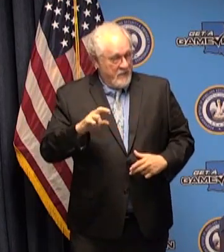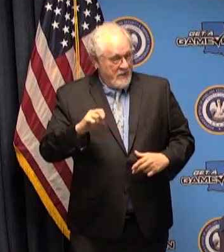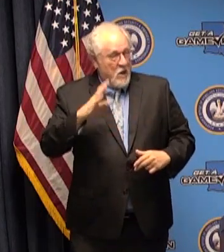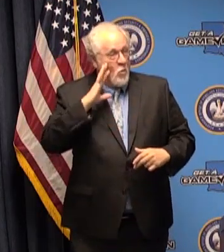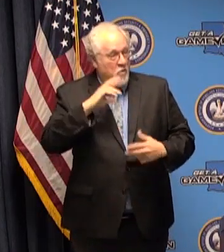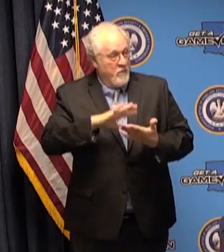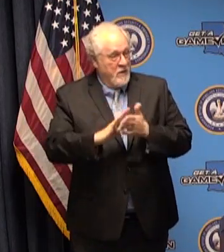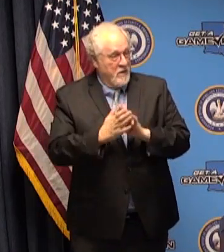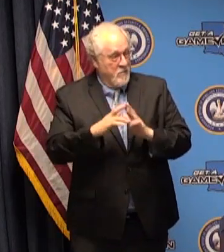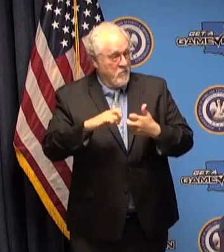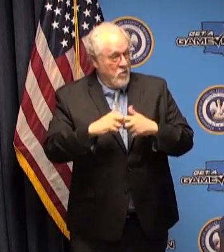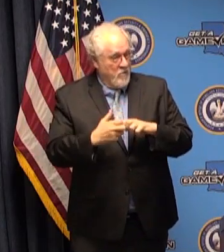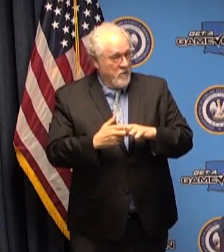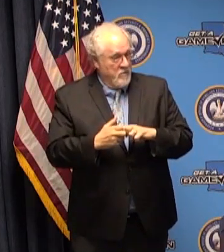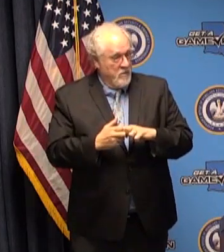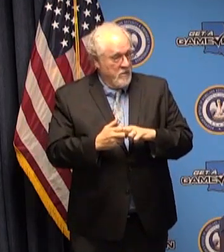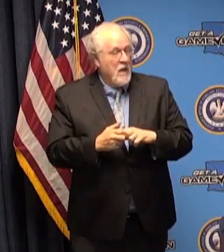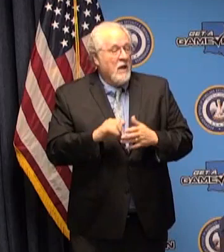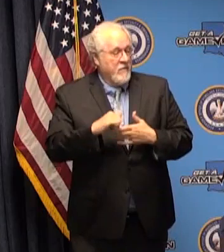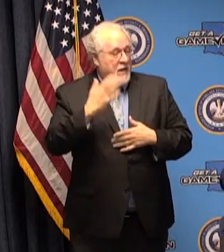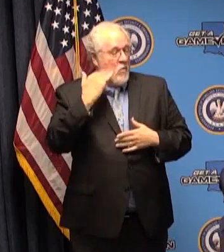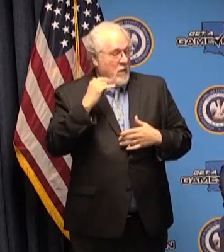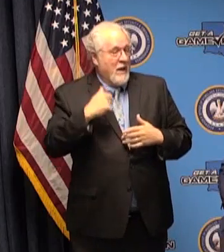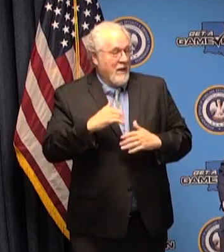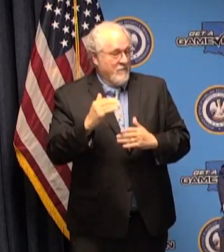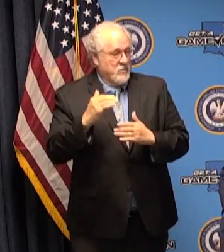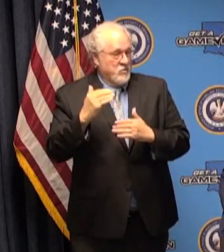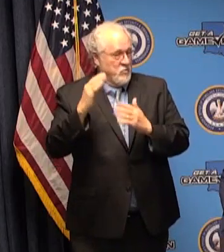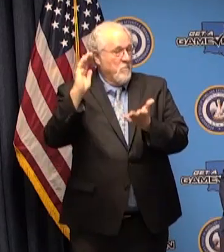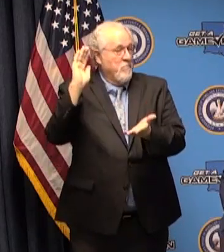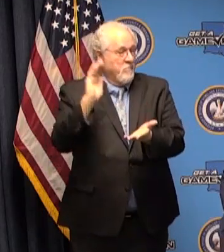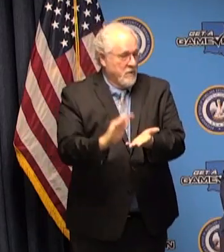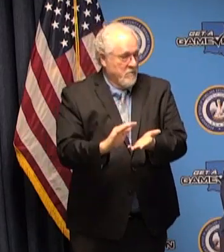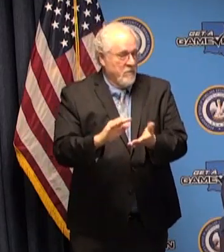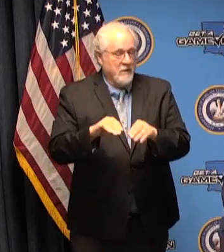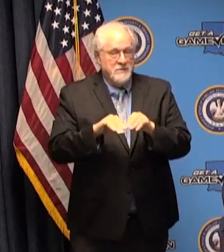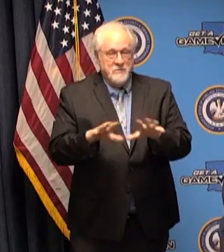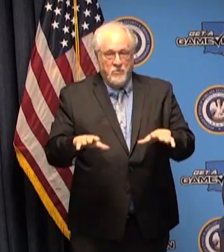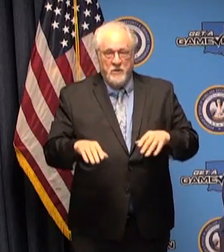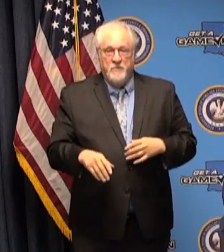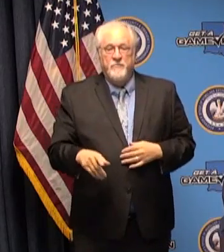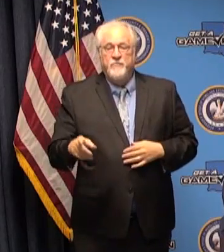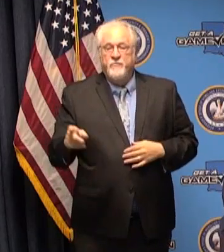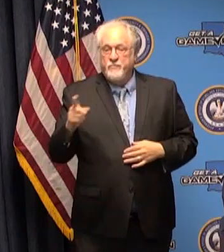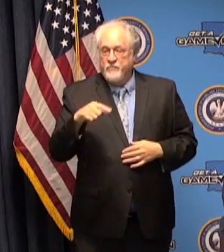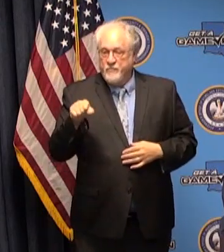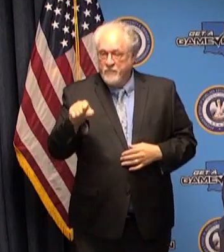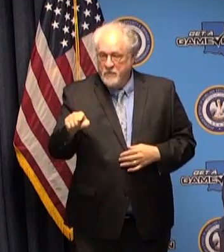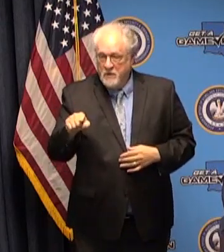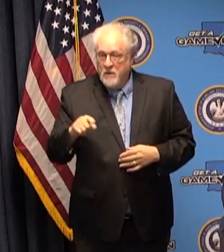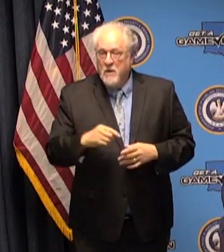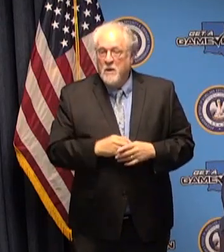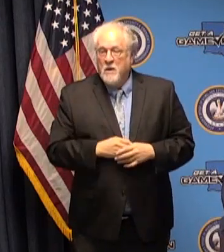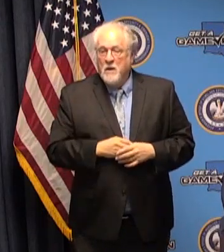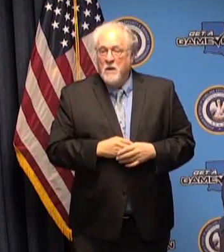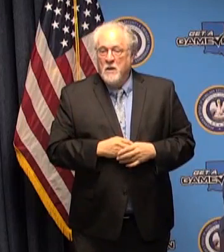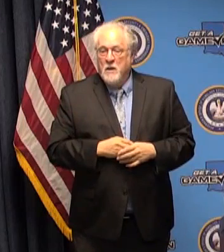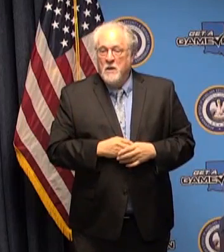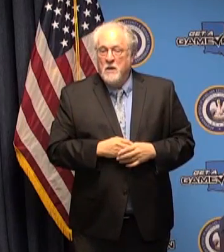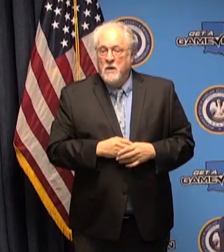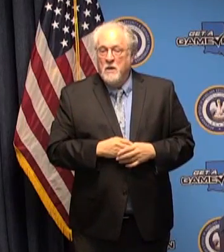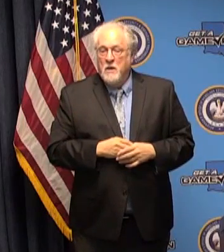to be problematic. Again, that's why we have to minimize this spread. Yes, ma'am. Governor, there have